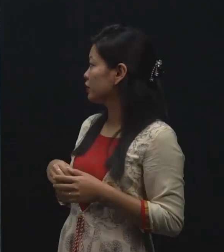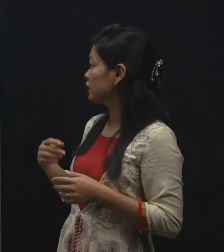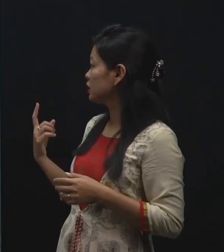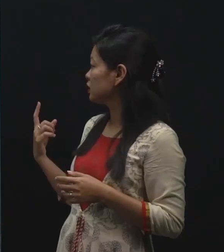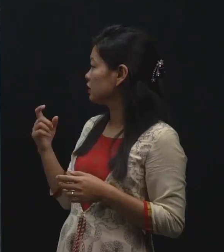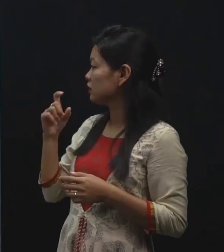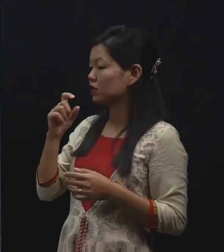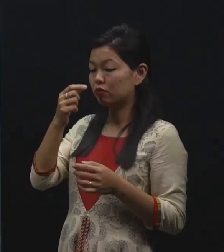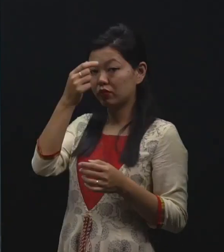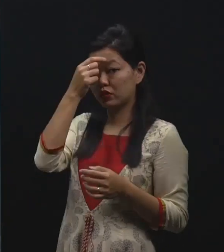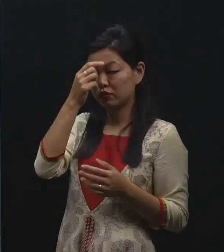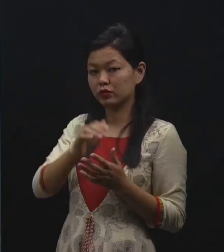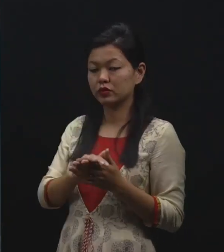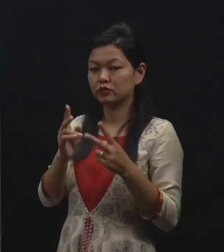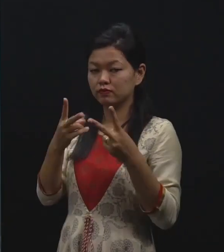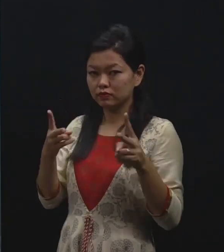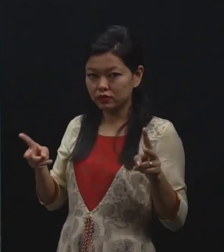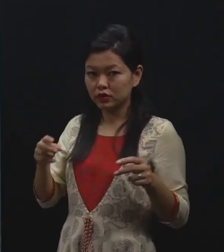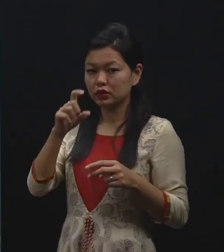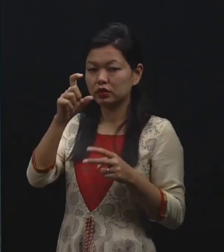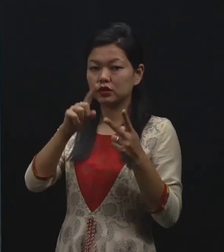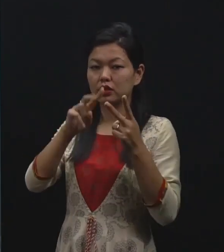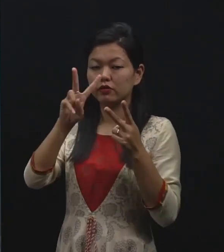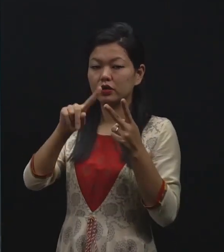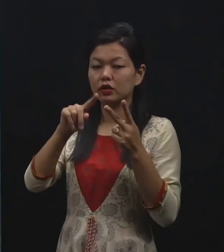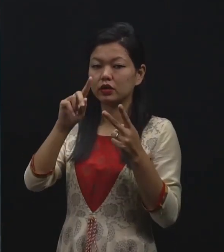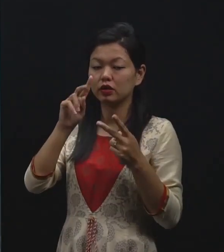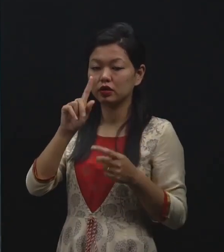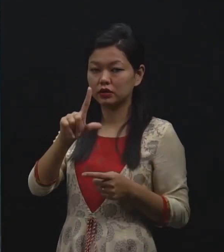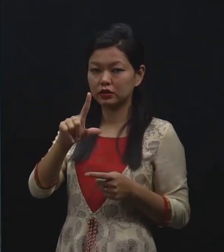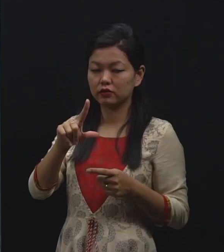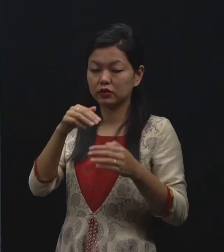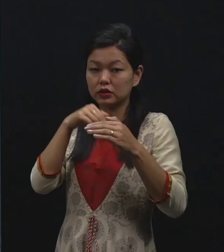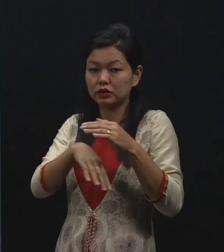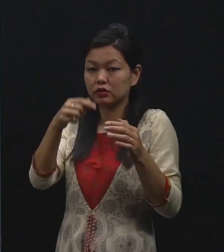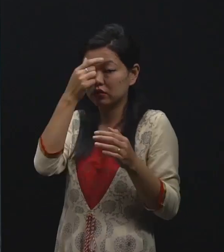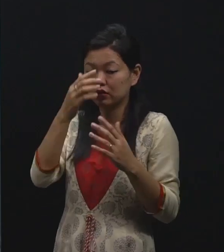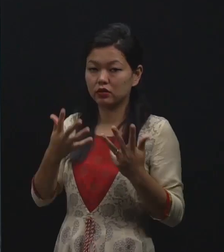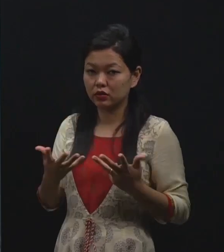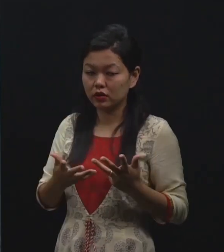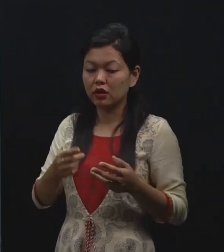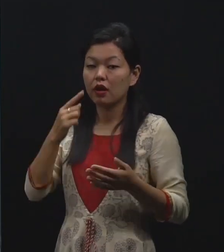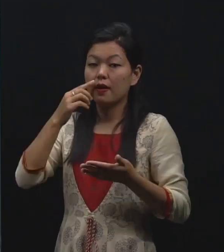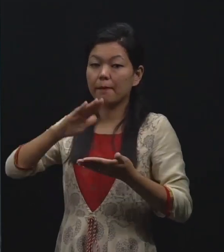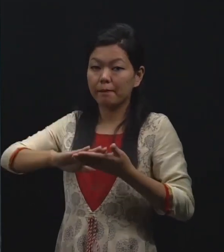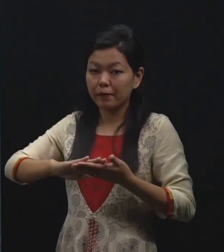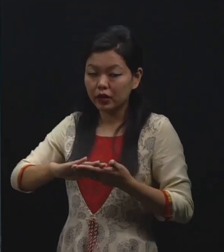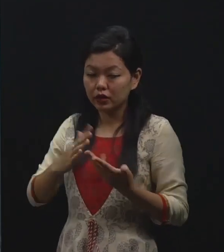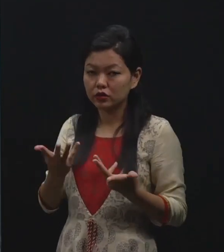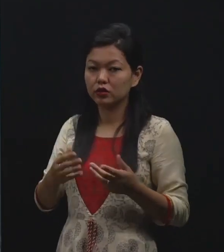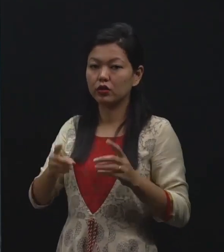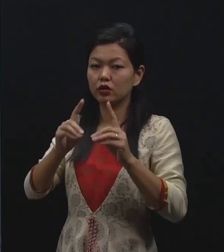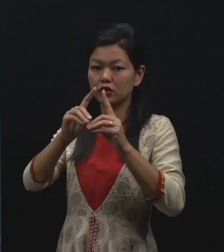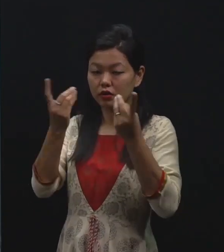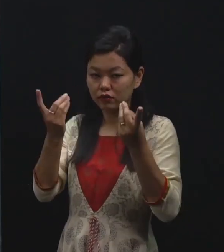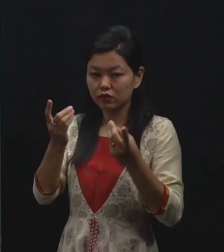mostly related to marriages, divorce, the custody of the child, okay? And the criminal cases are